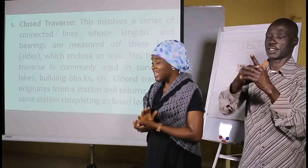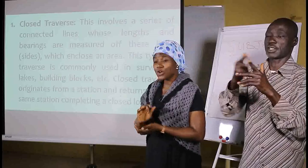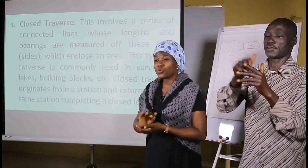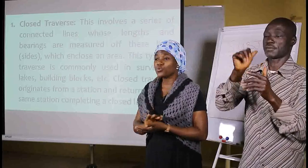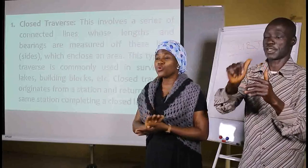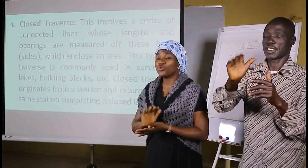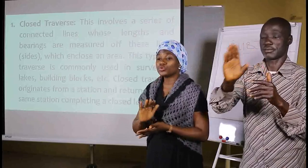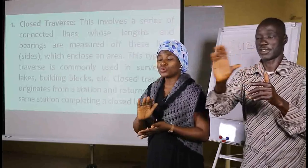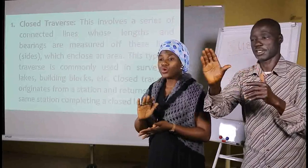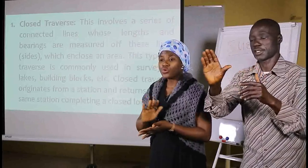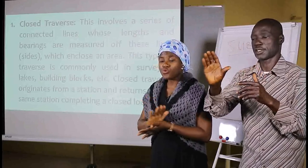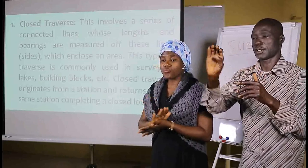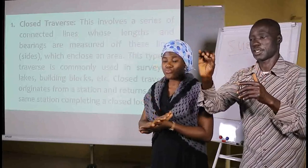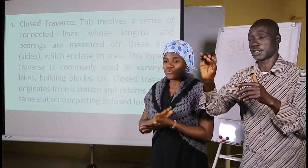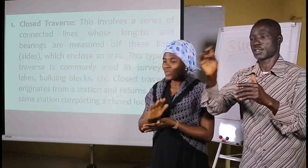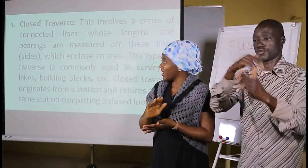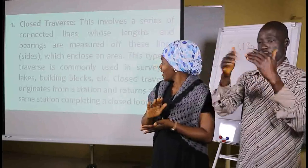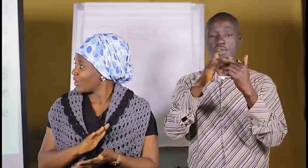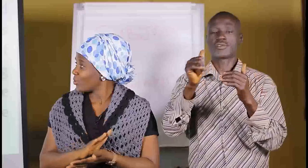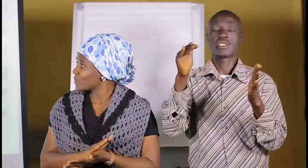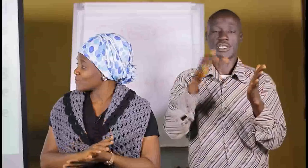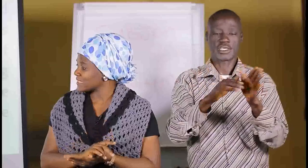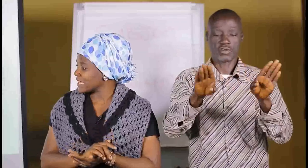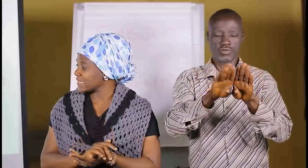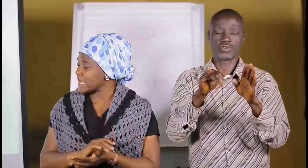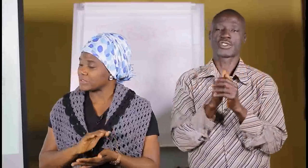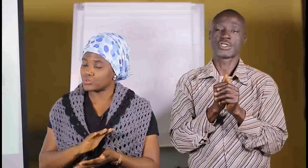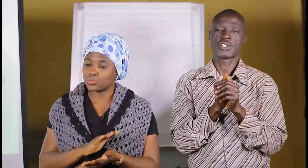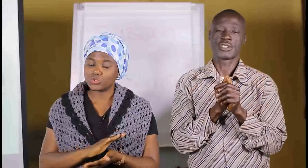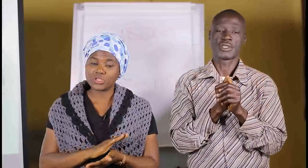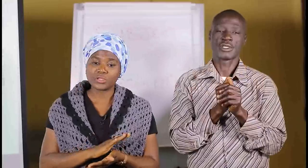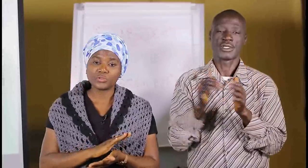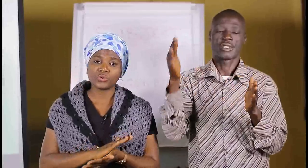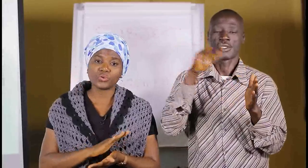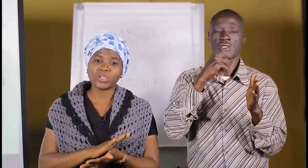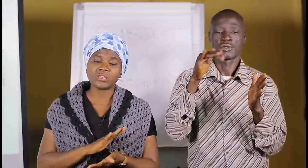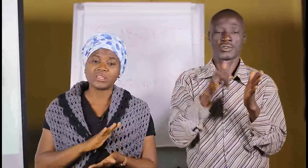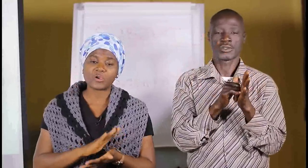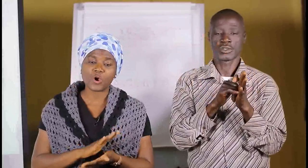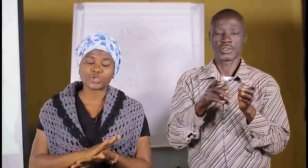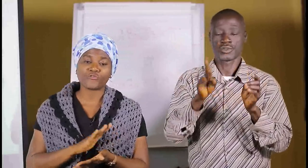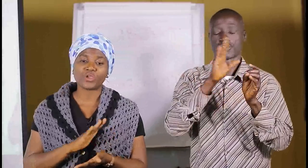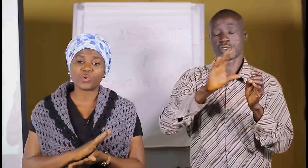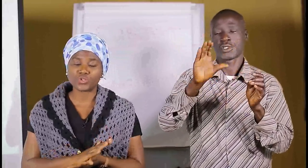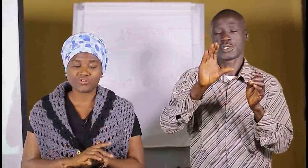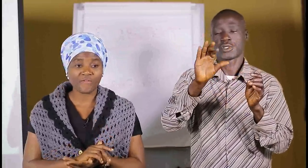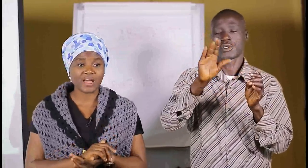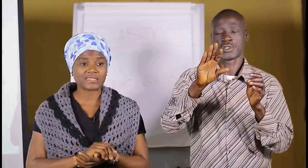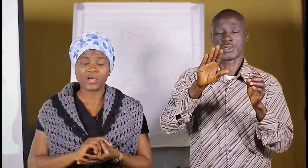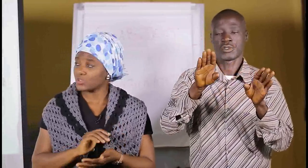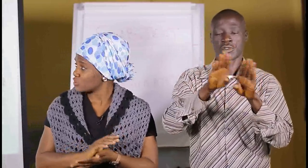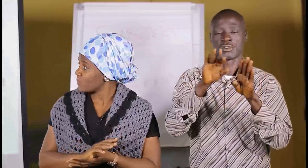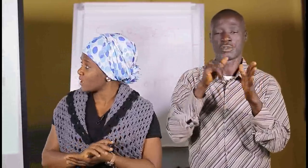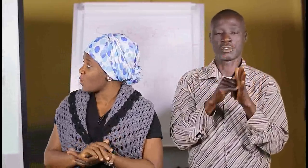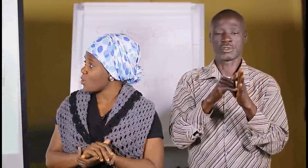completing a closed loop. And we also said that during the course of a closed